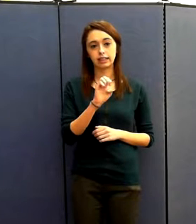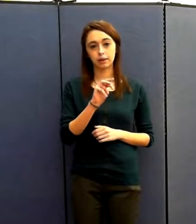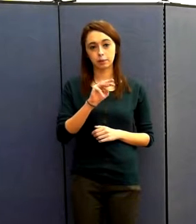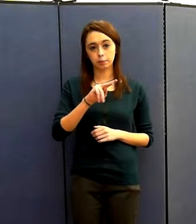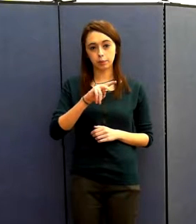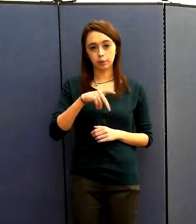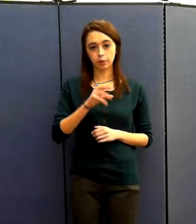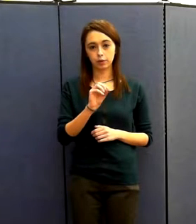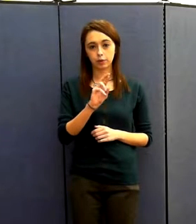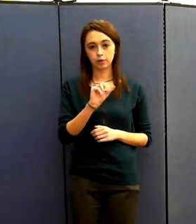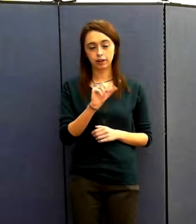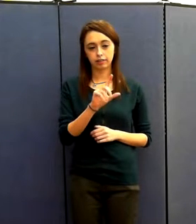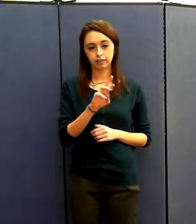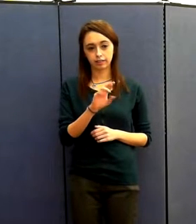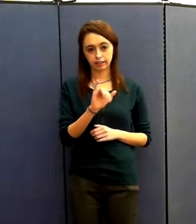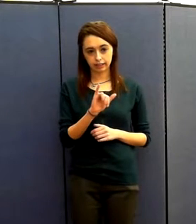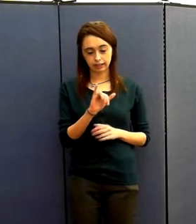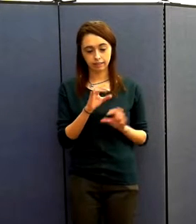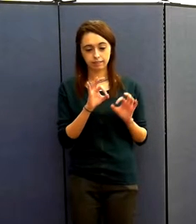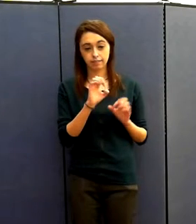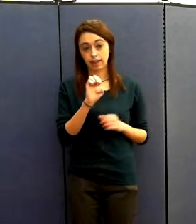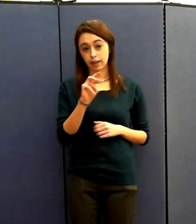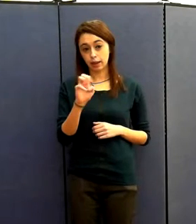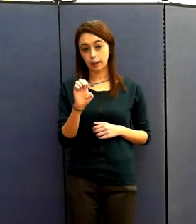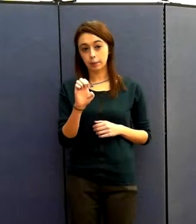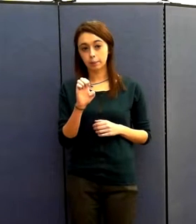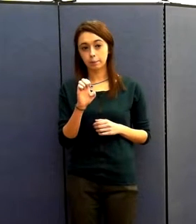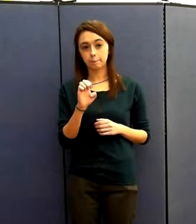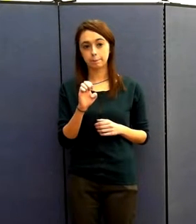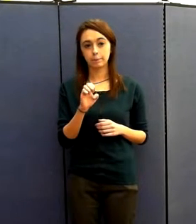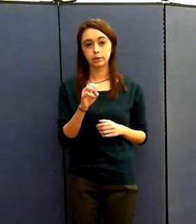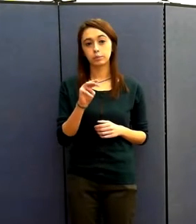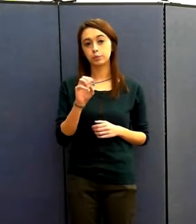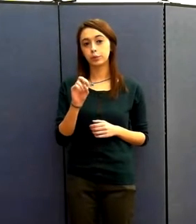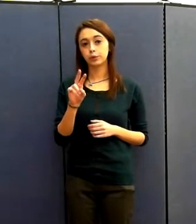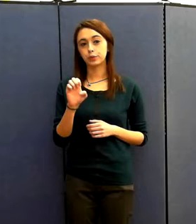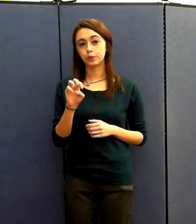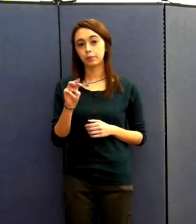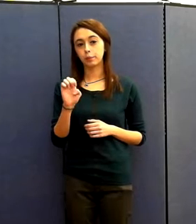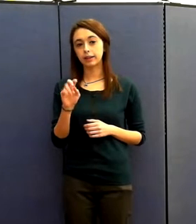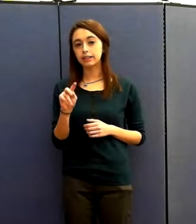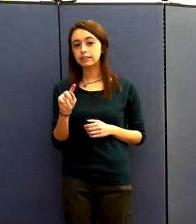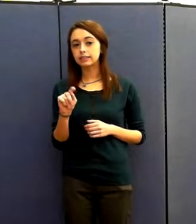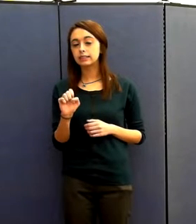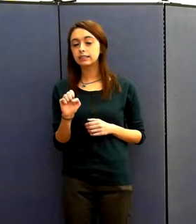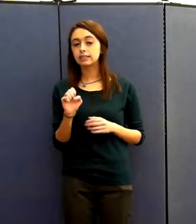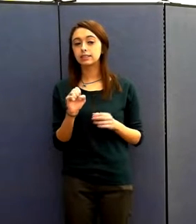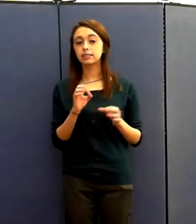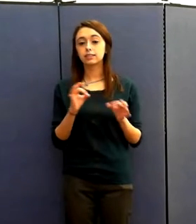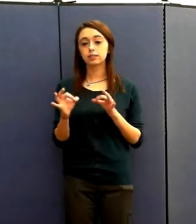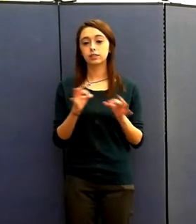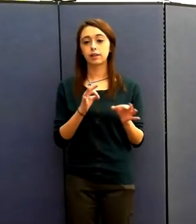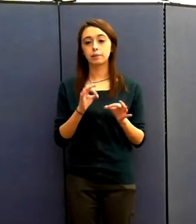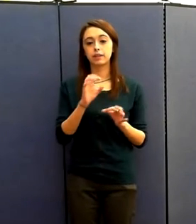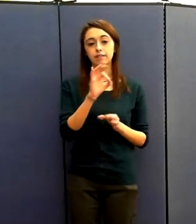historical portrayals of femmes and suggests that femme should be its own gender identity